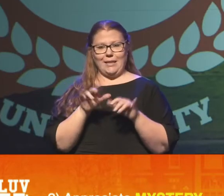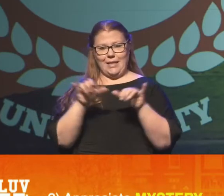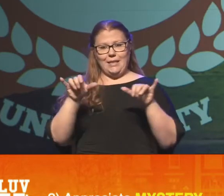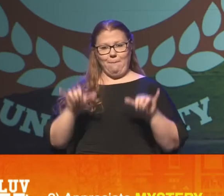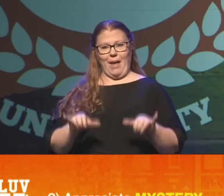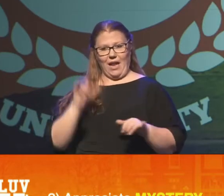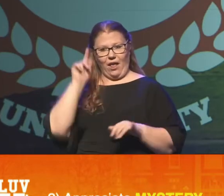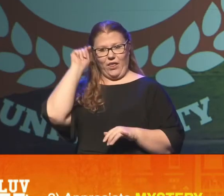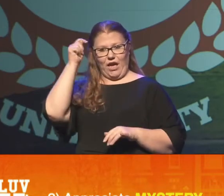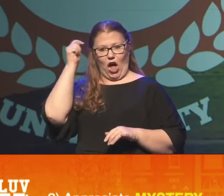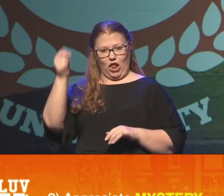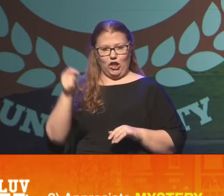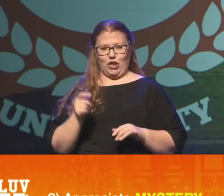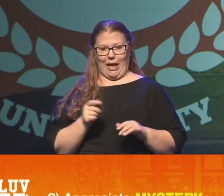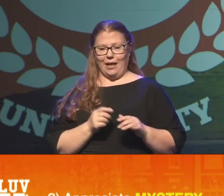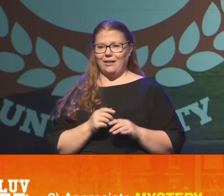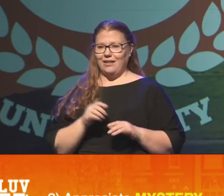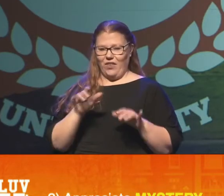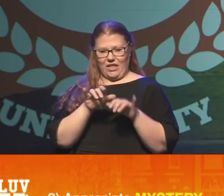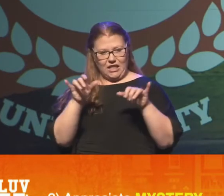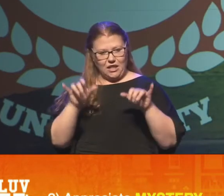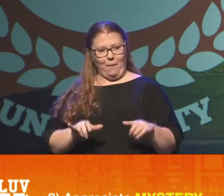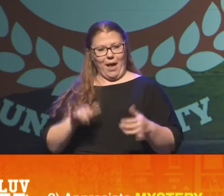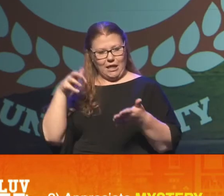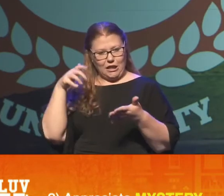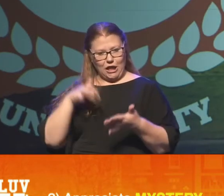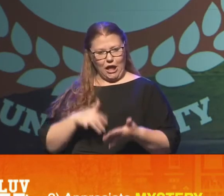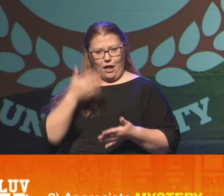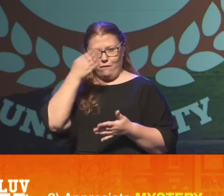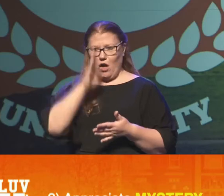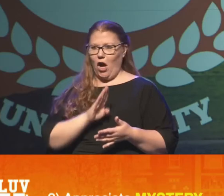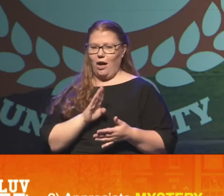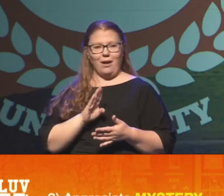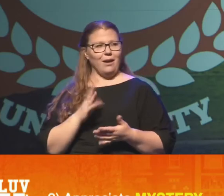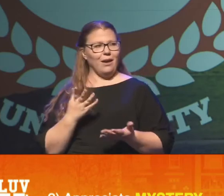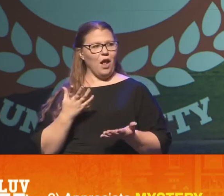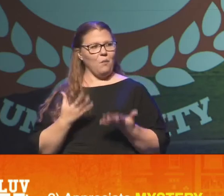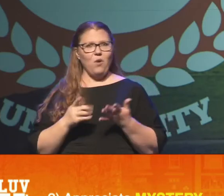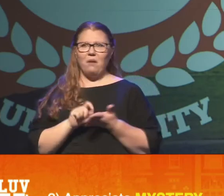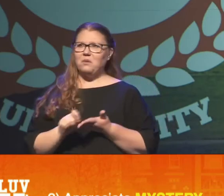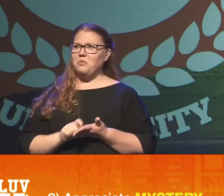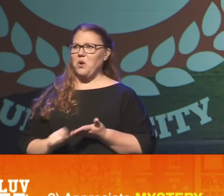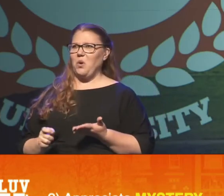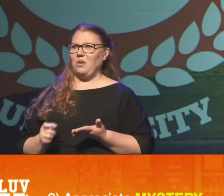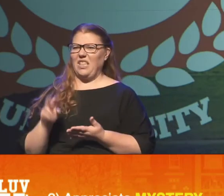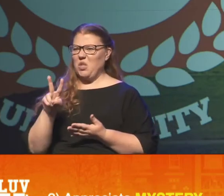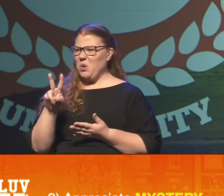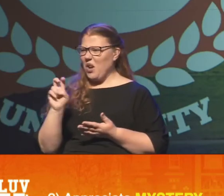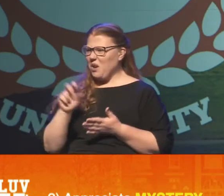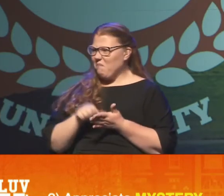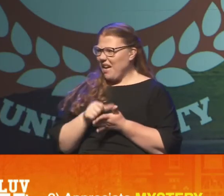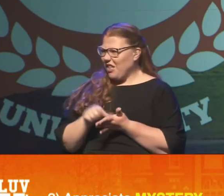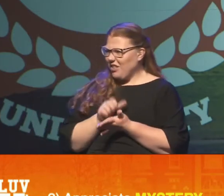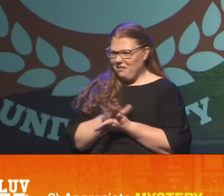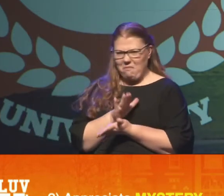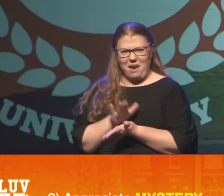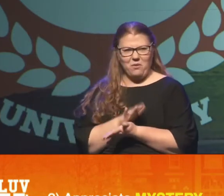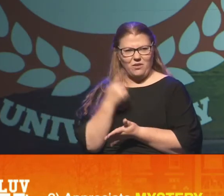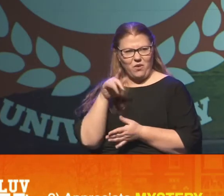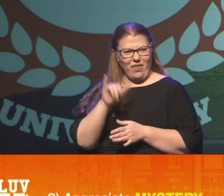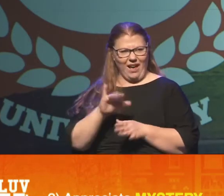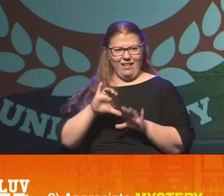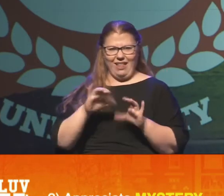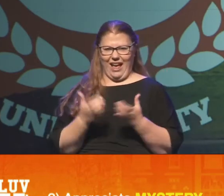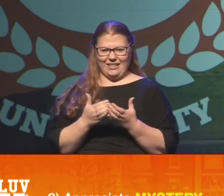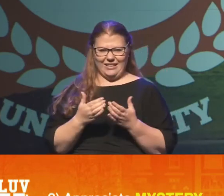the systematic study of God. And I probably wrote, 200 pages of papers for these